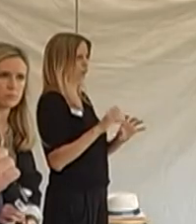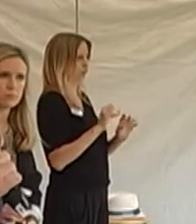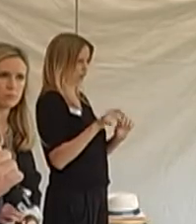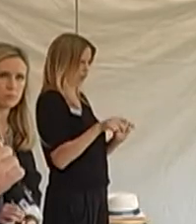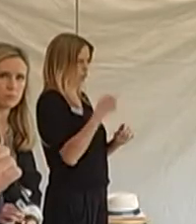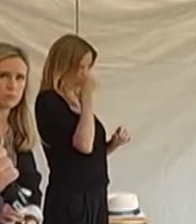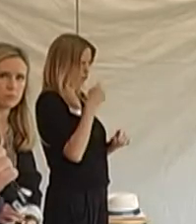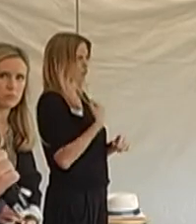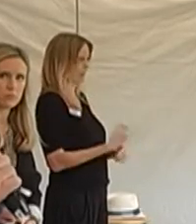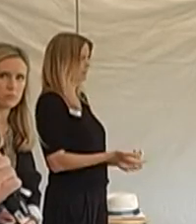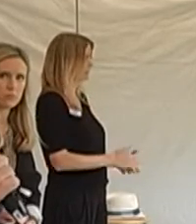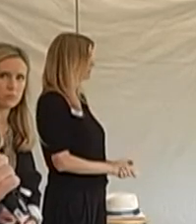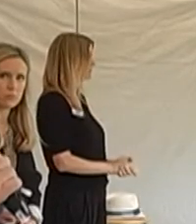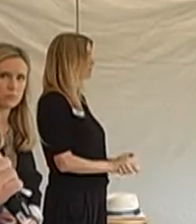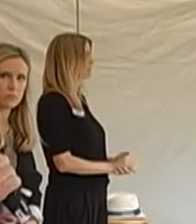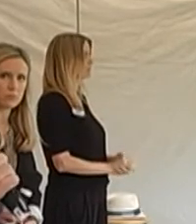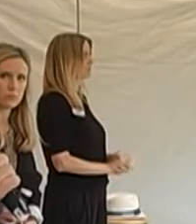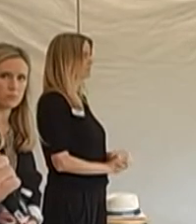the